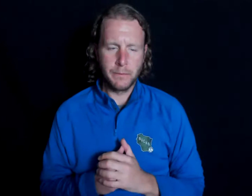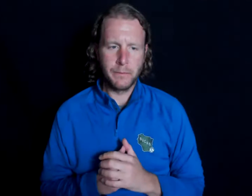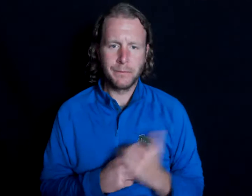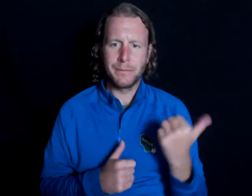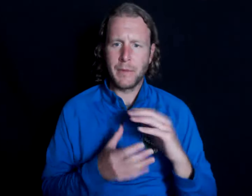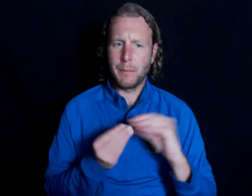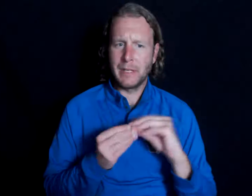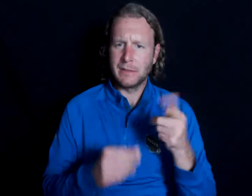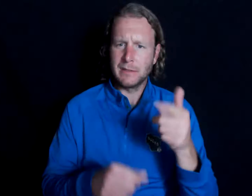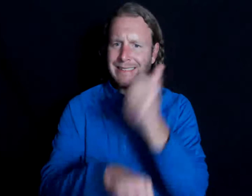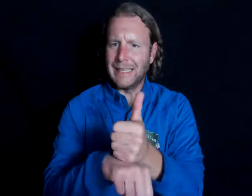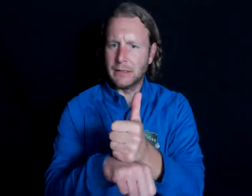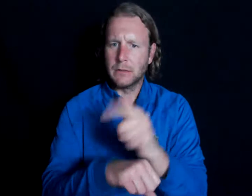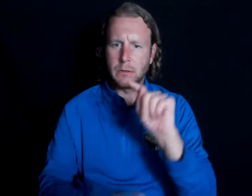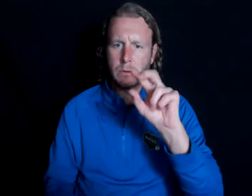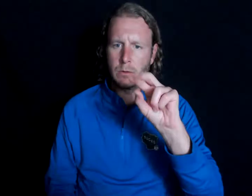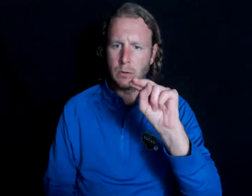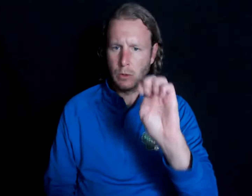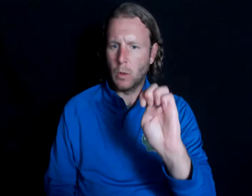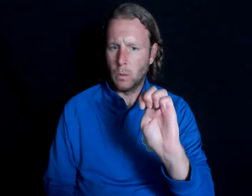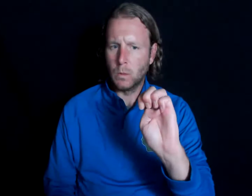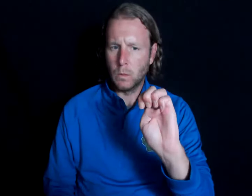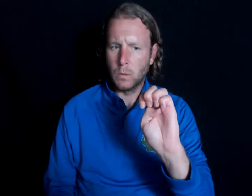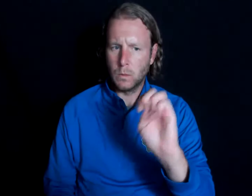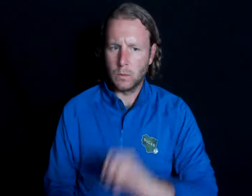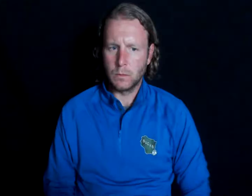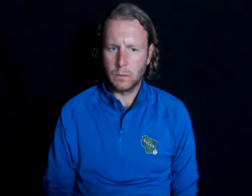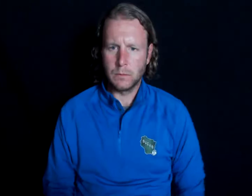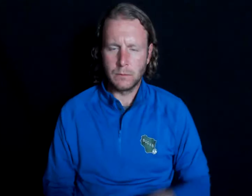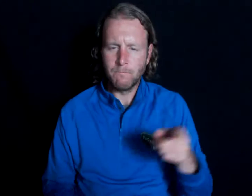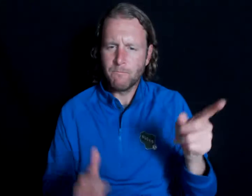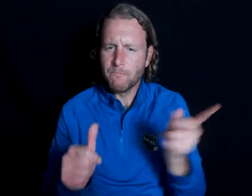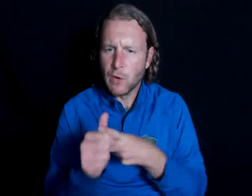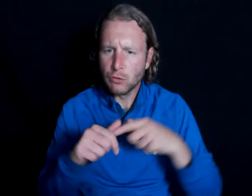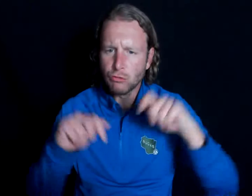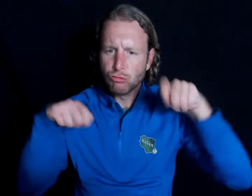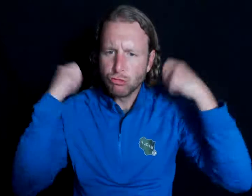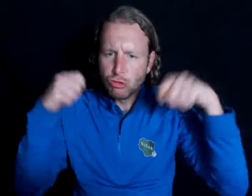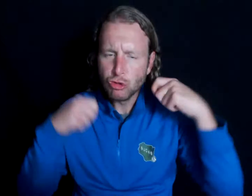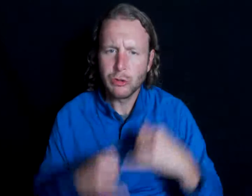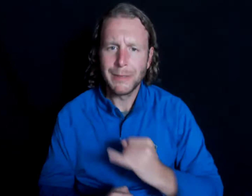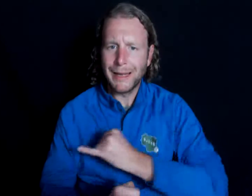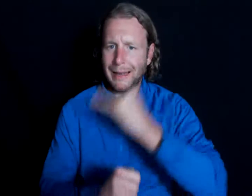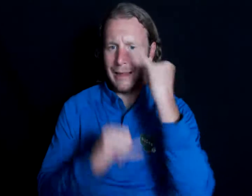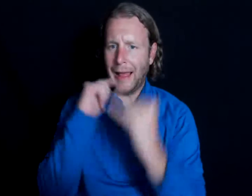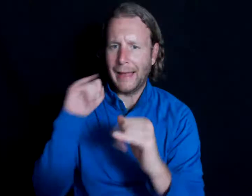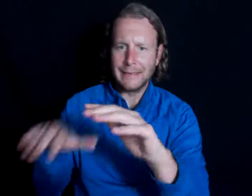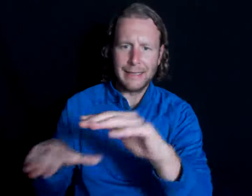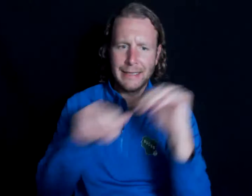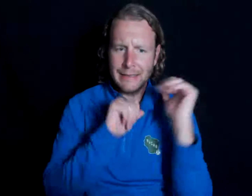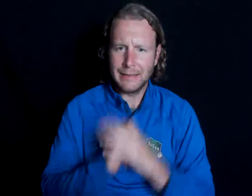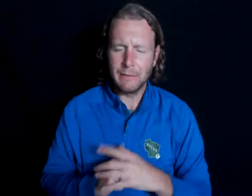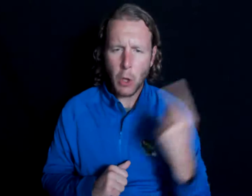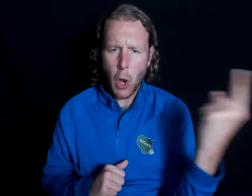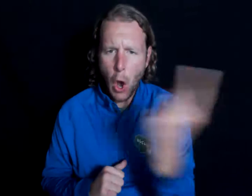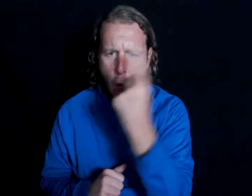So my good nose will say, first one in the gym, last one to leave. Always looking to elevate his